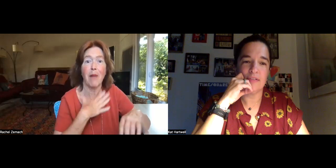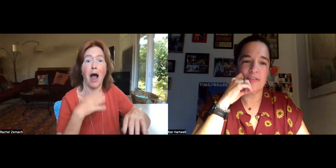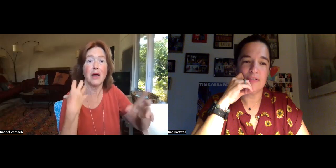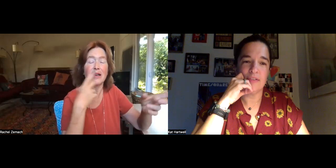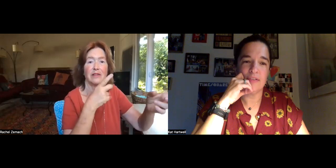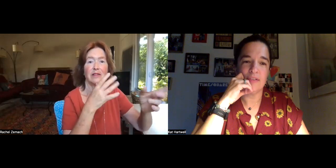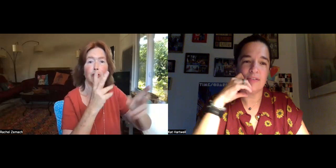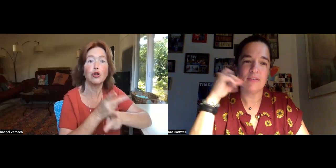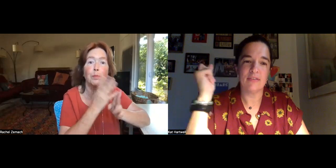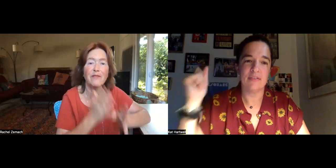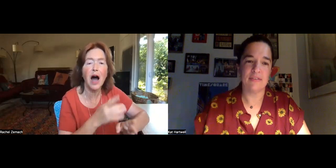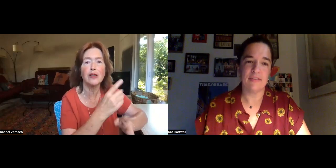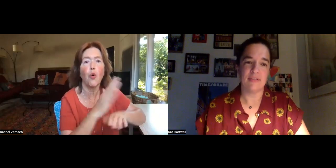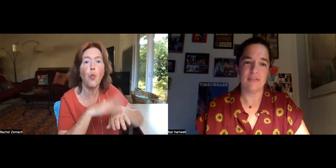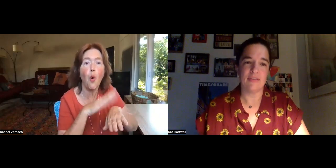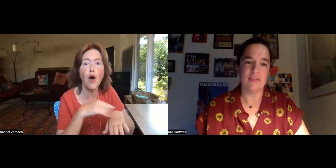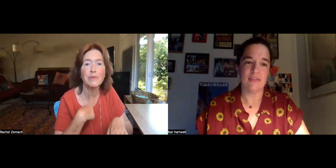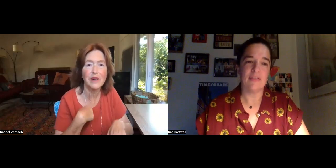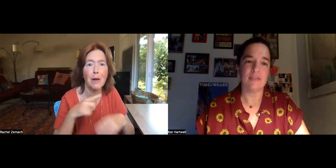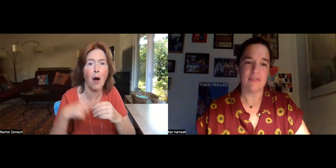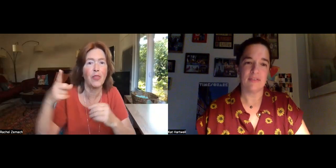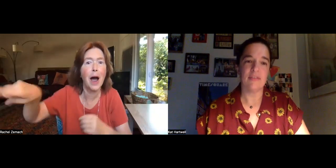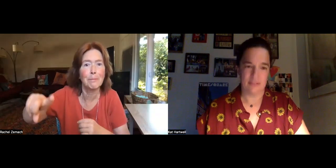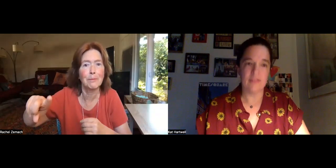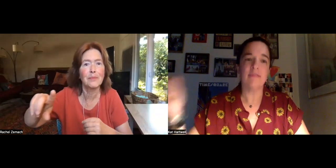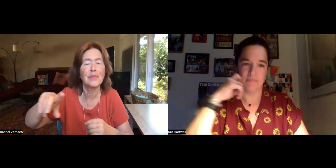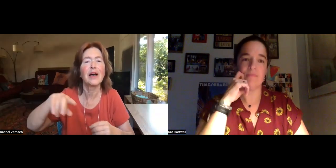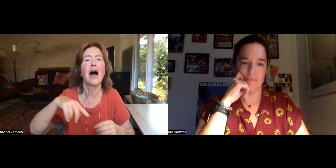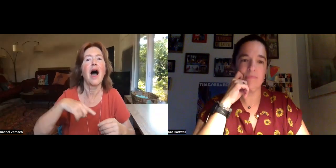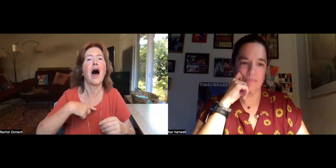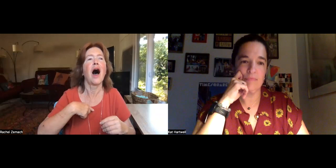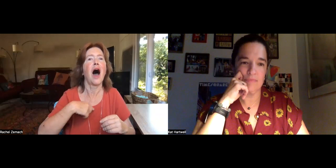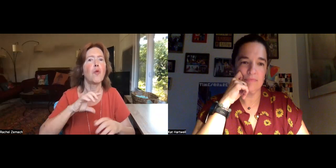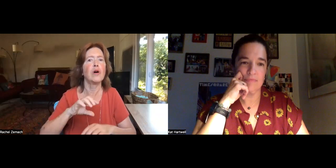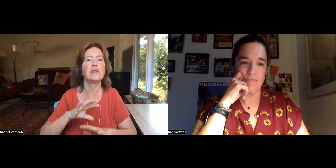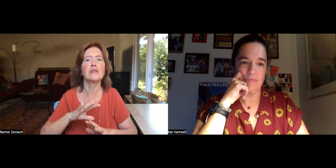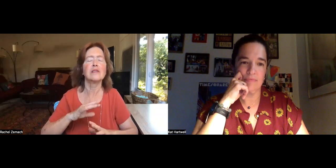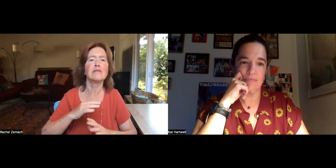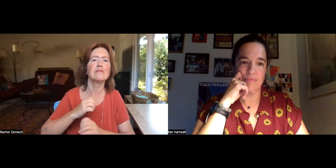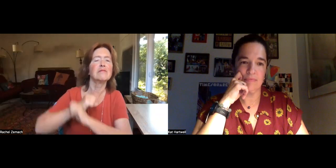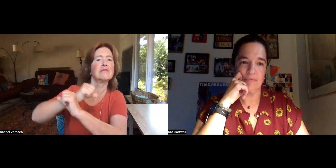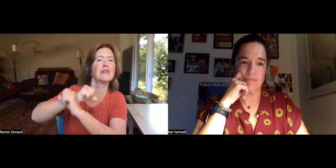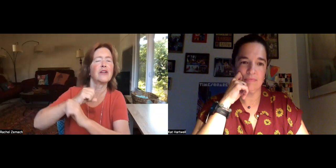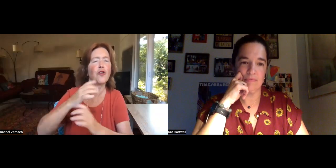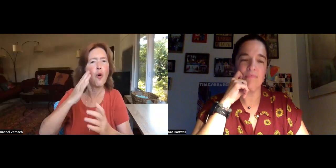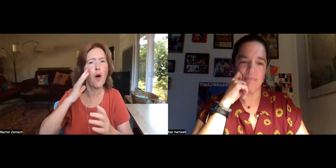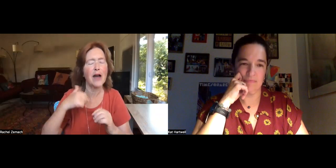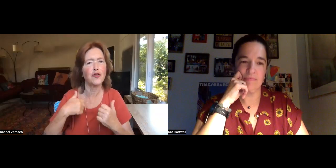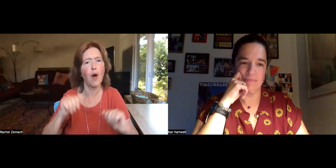because my supervisor warned me about that, I was, I tried